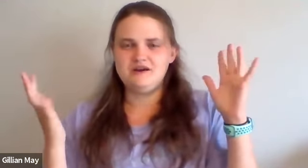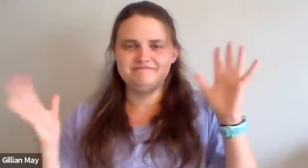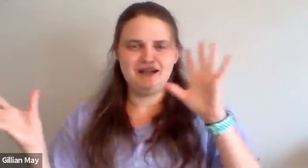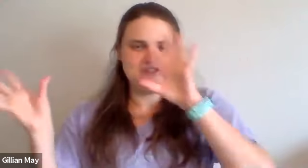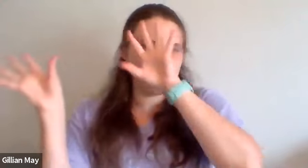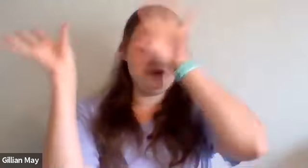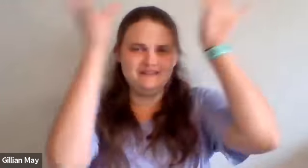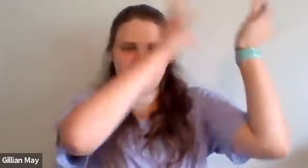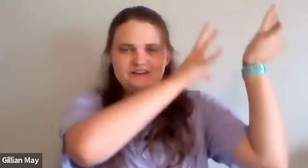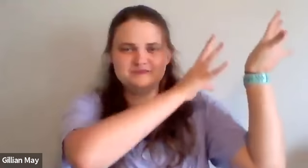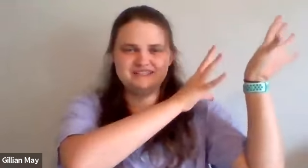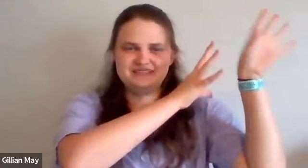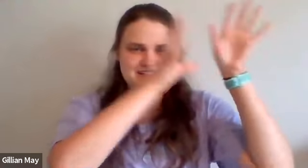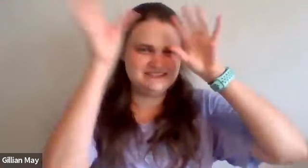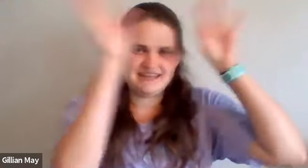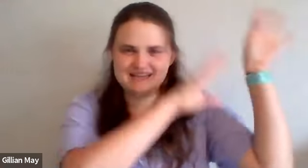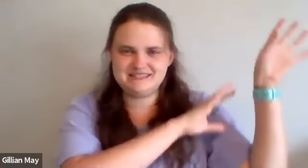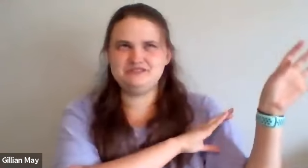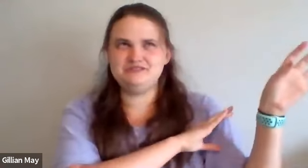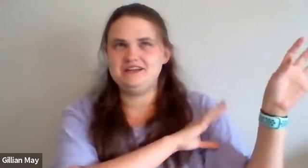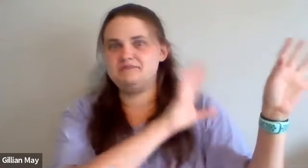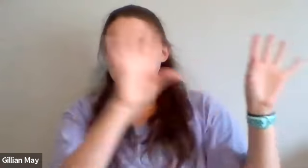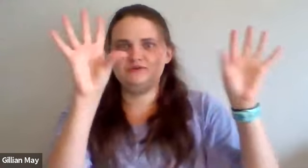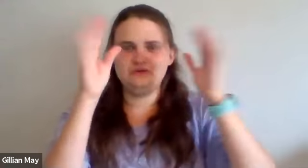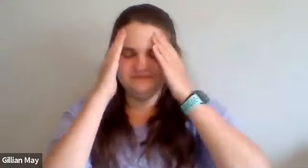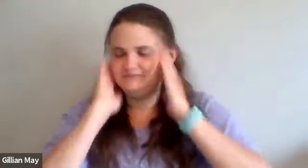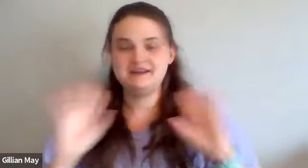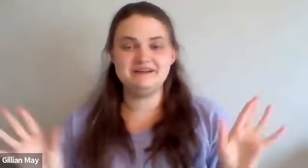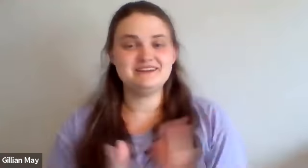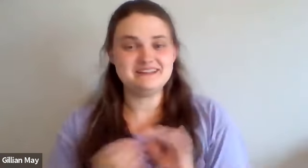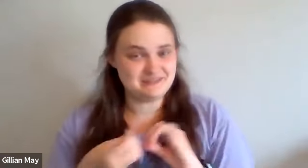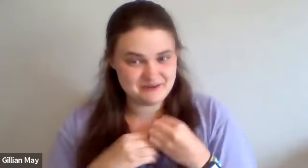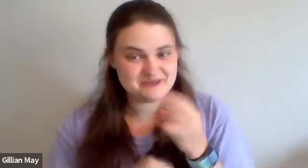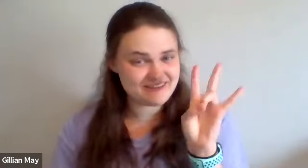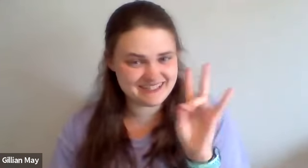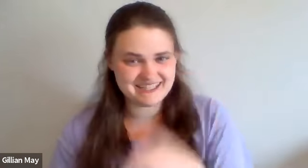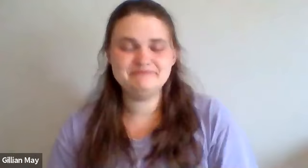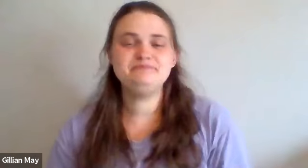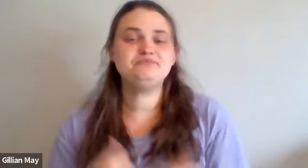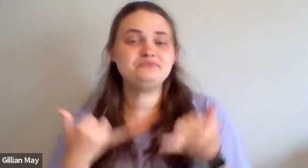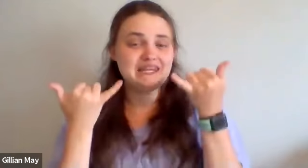Sorry. I totally like lost my sentence as I was looking up. I was like, ooh, but anyways. All right, so number 7 again.